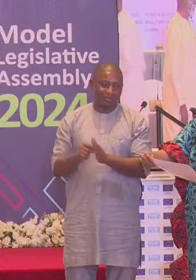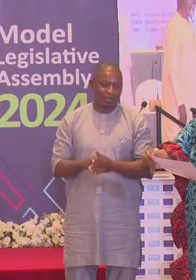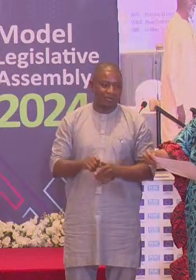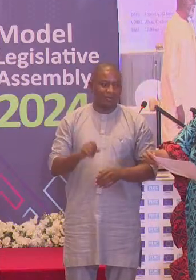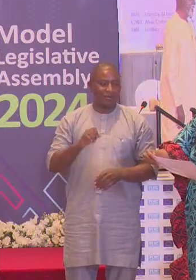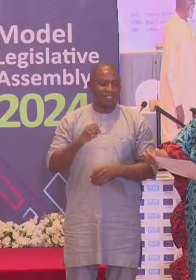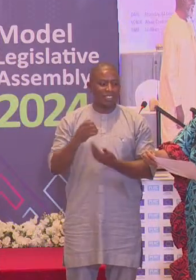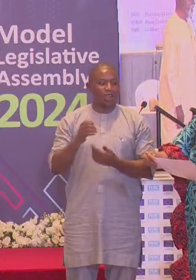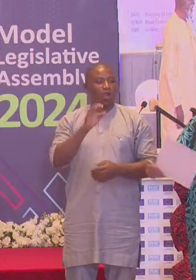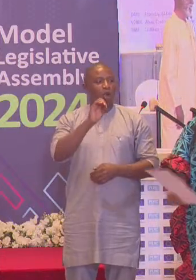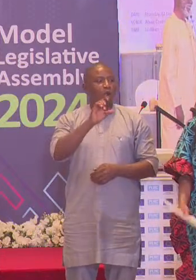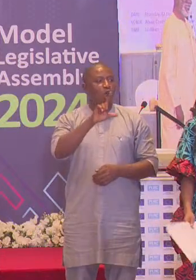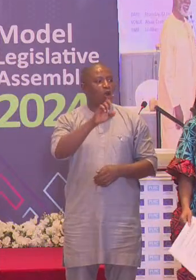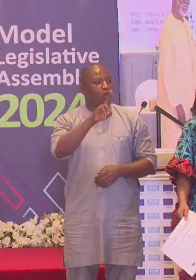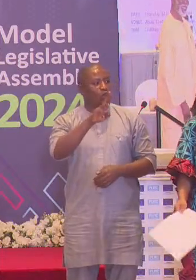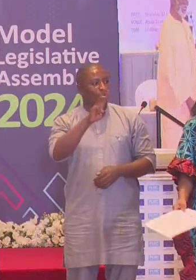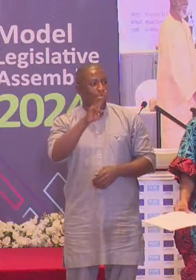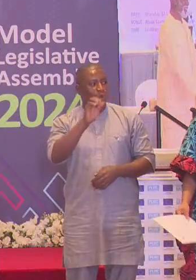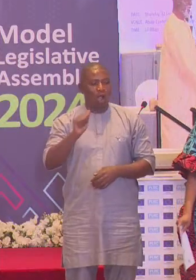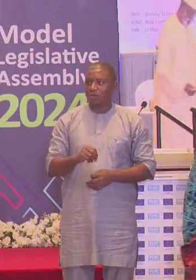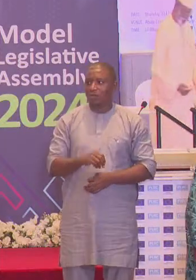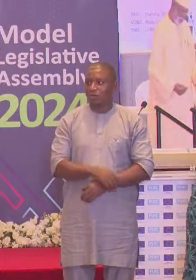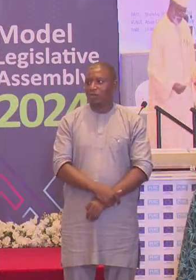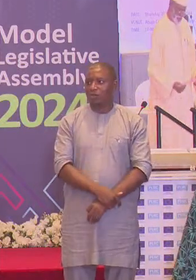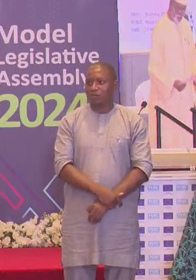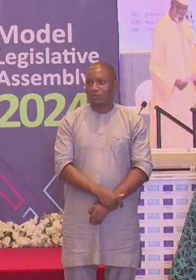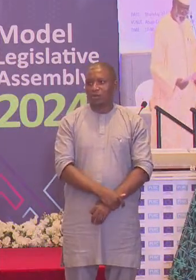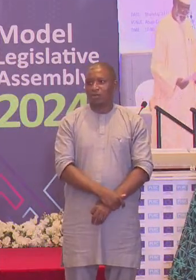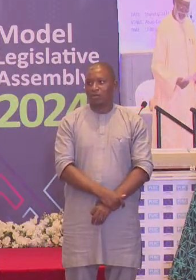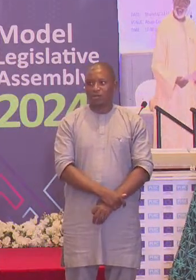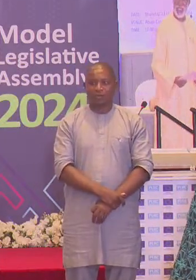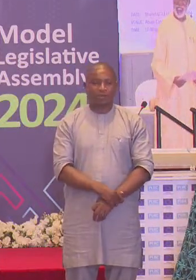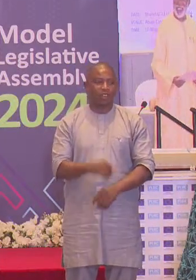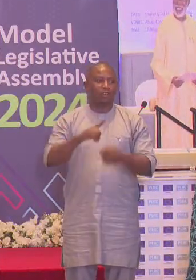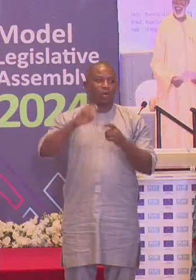Kehinde Oluwaseun Adesanwo from Ekiti.